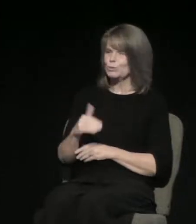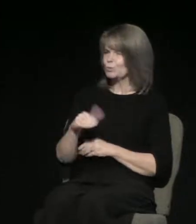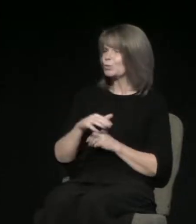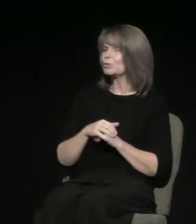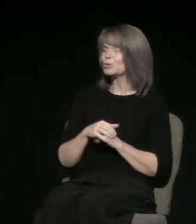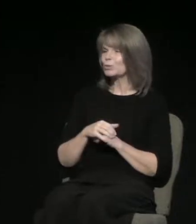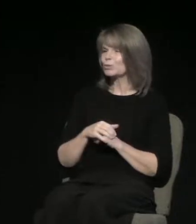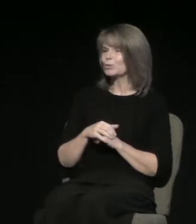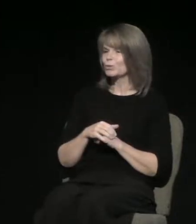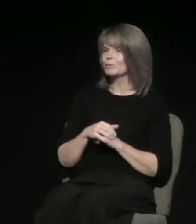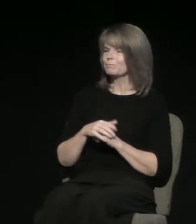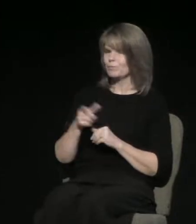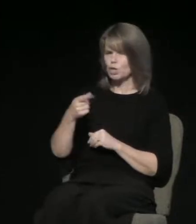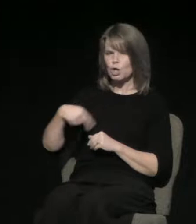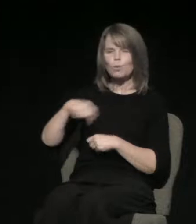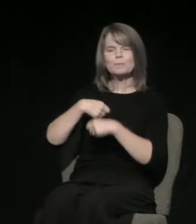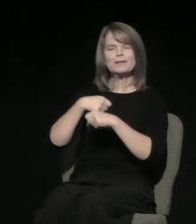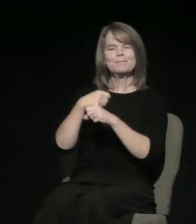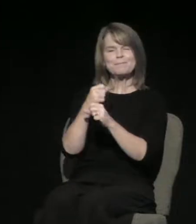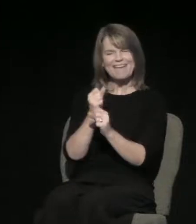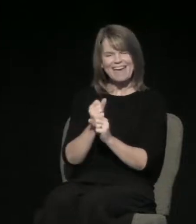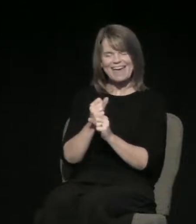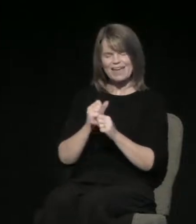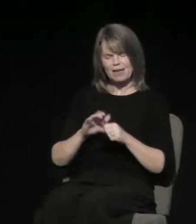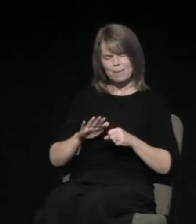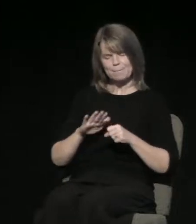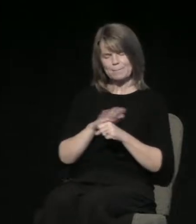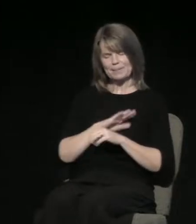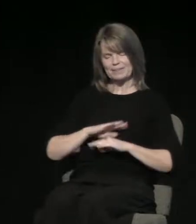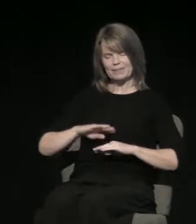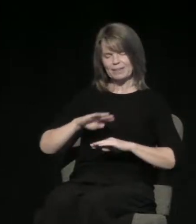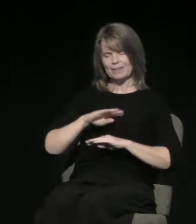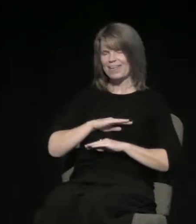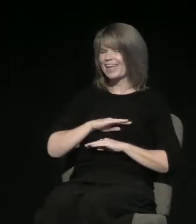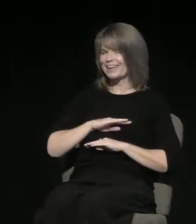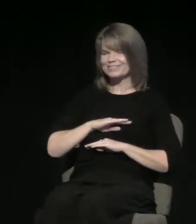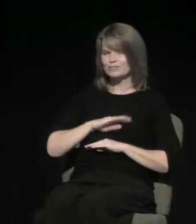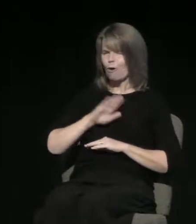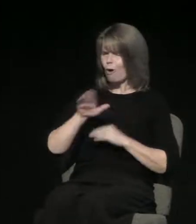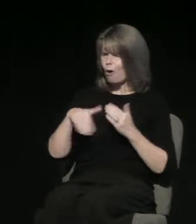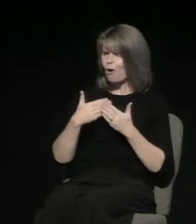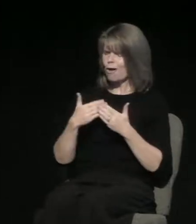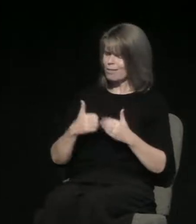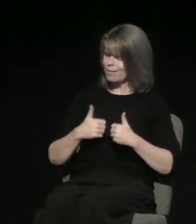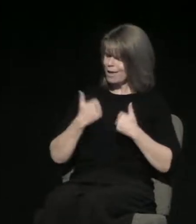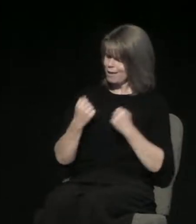And then you will be Made complete With all the fullness Of life and power That comes from God